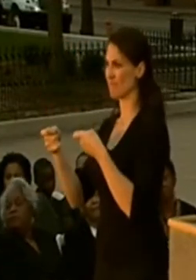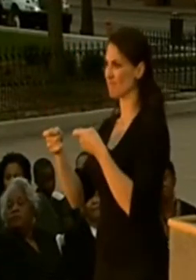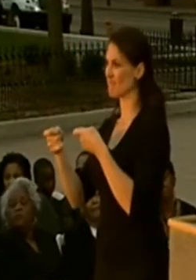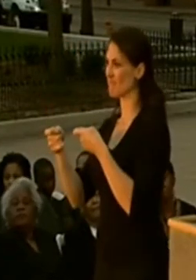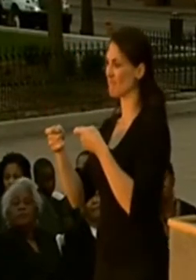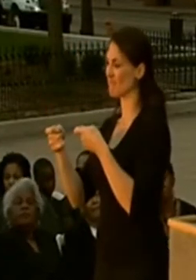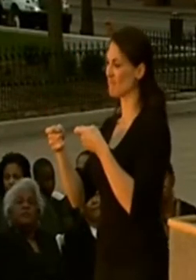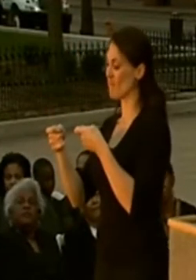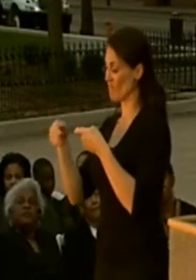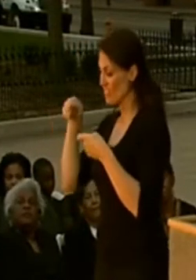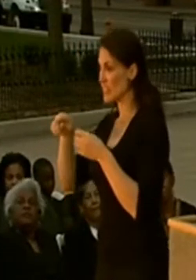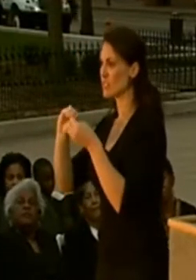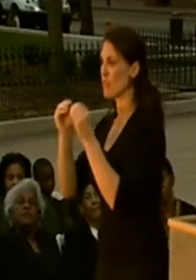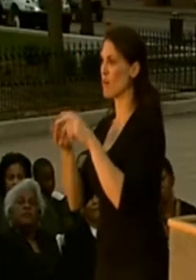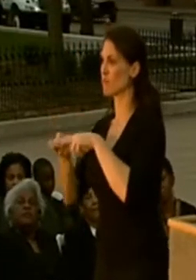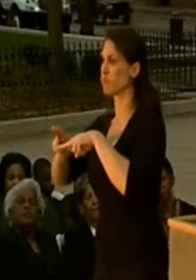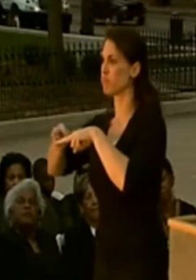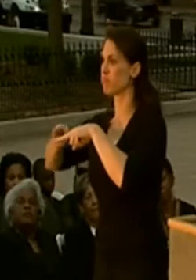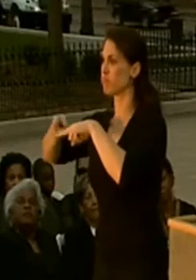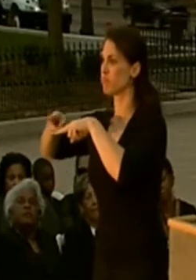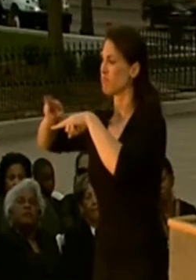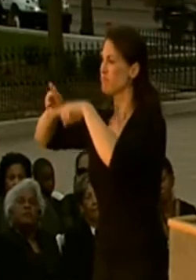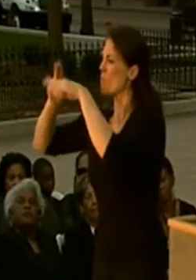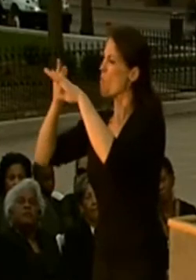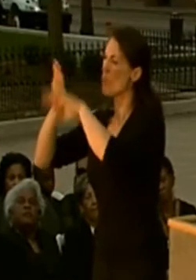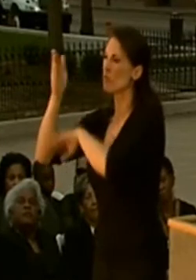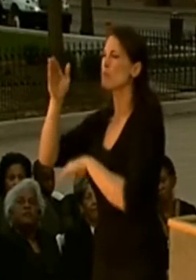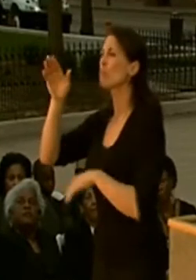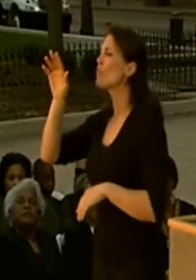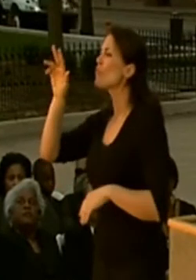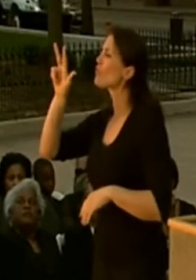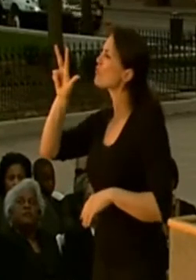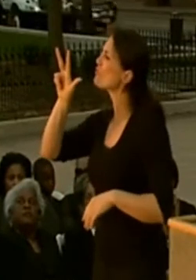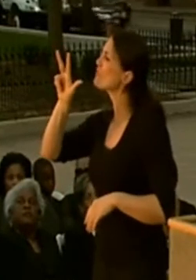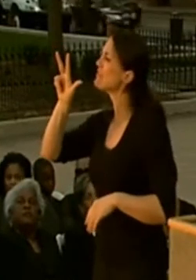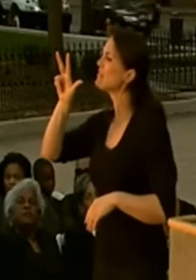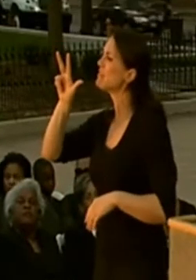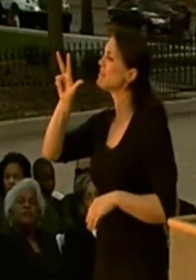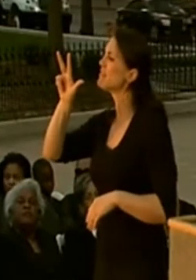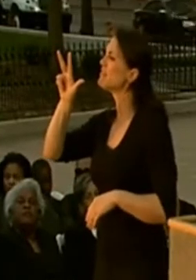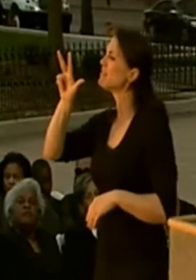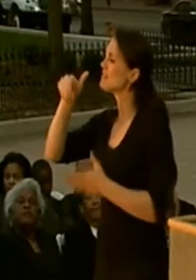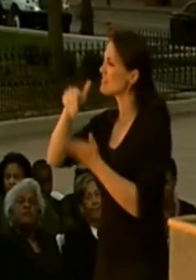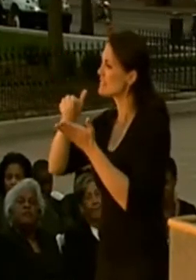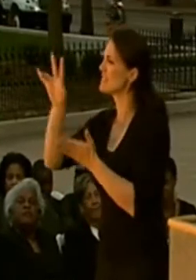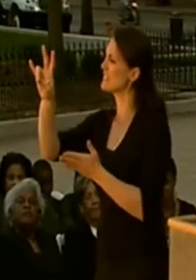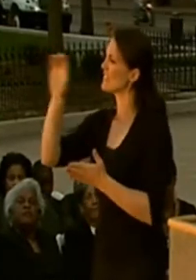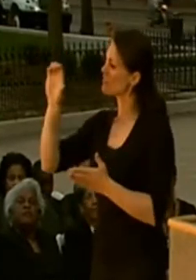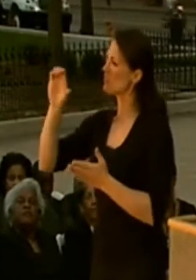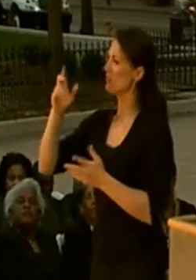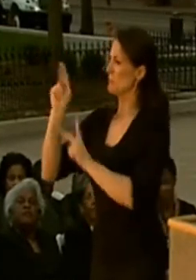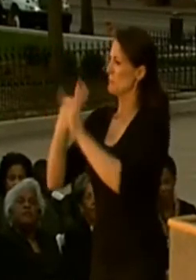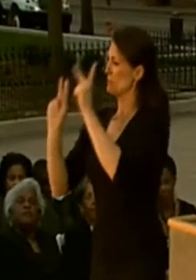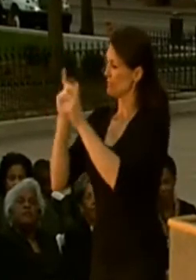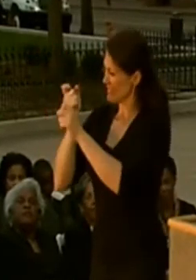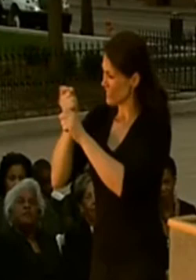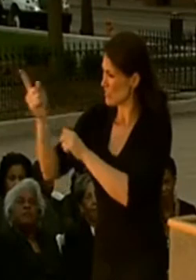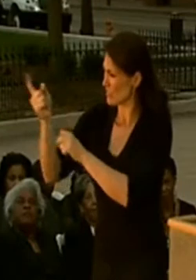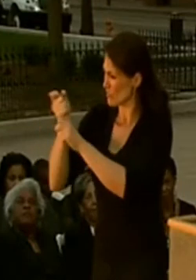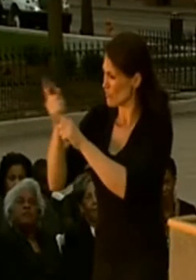This number has grown at a rate of almost 3,700 candidates each year for the last 10 years.